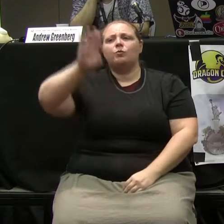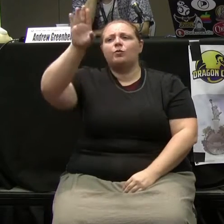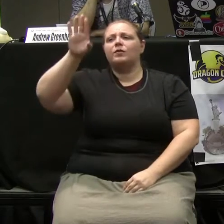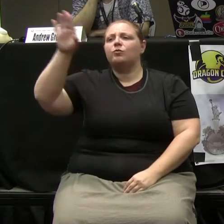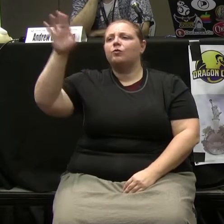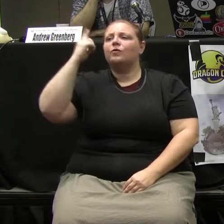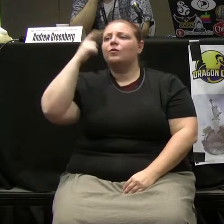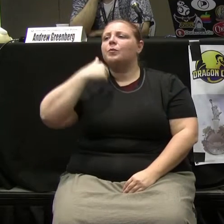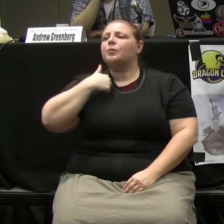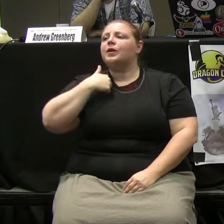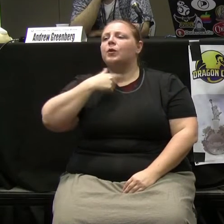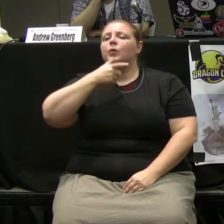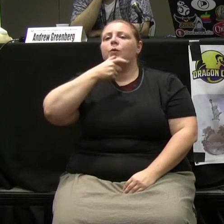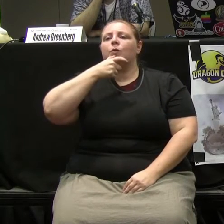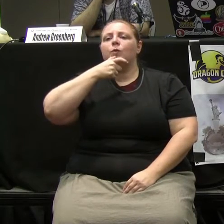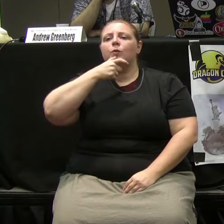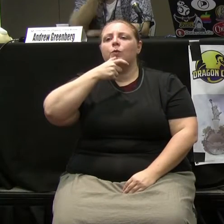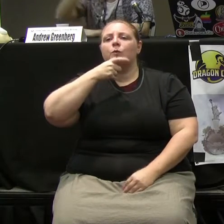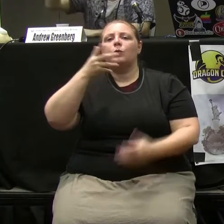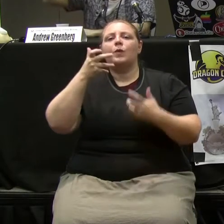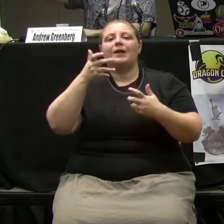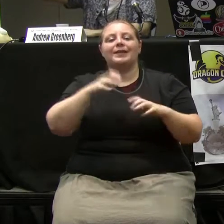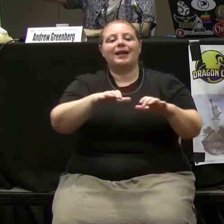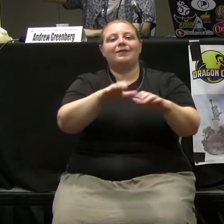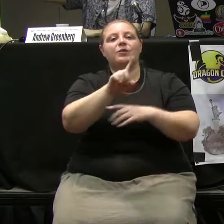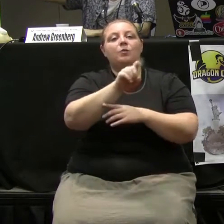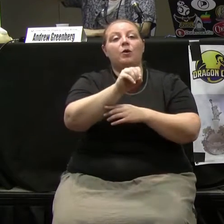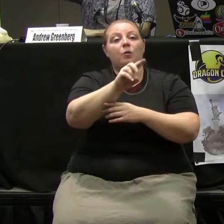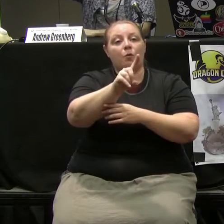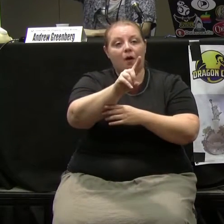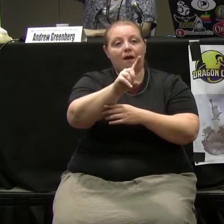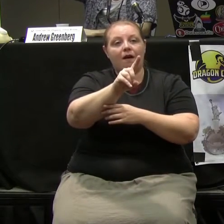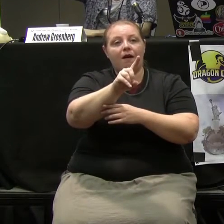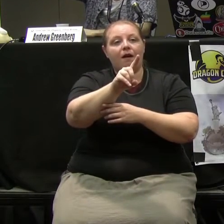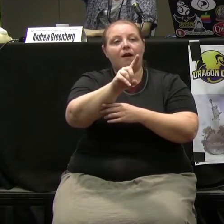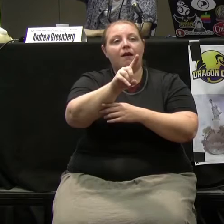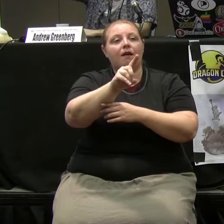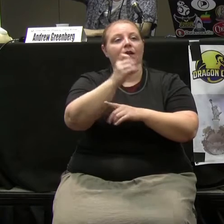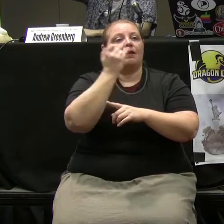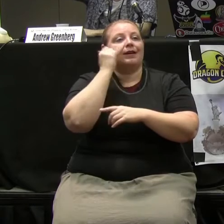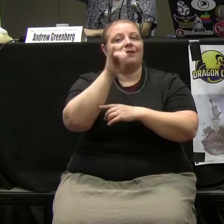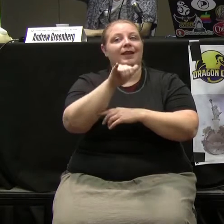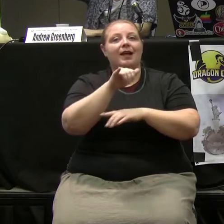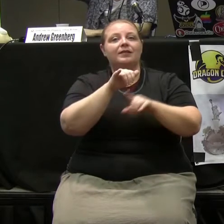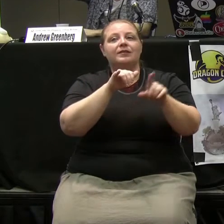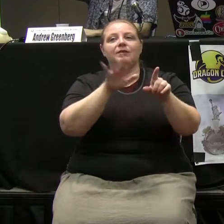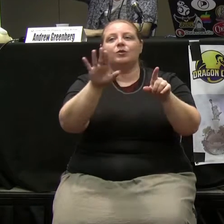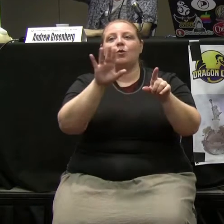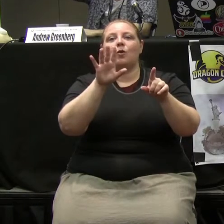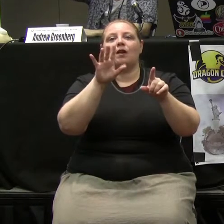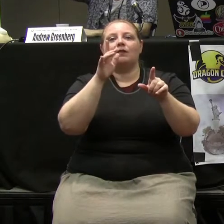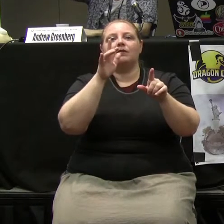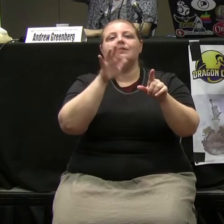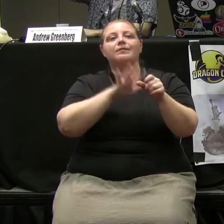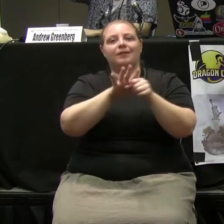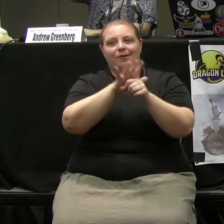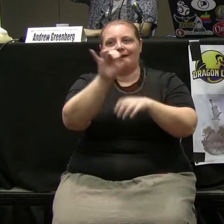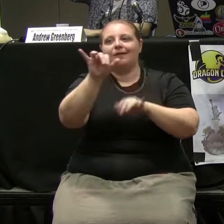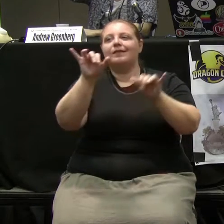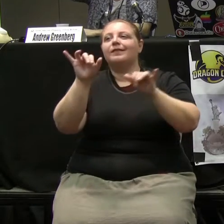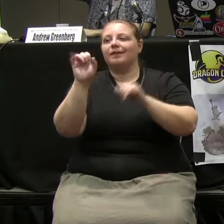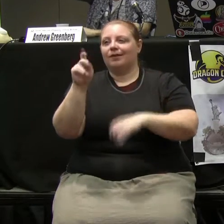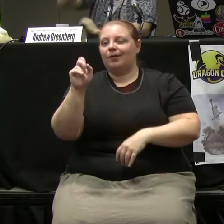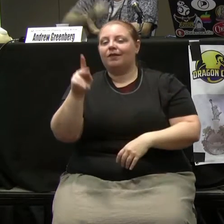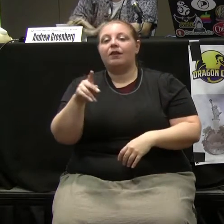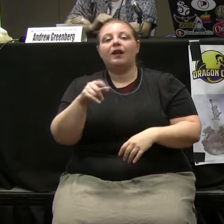hands, are you more interested in the activism 101 side of this panel? Hands up if that's your big area of interest. All